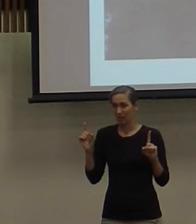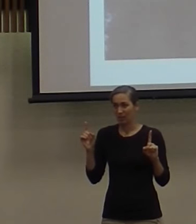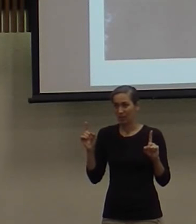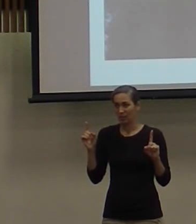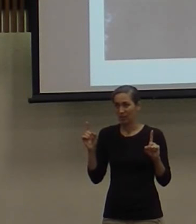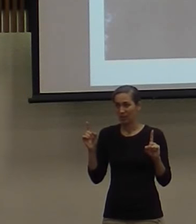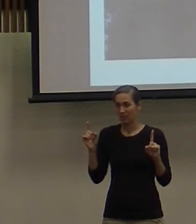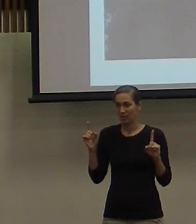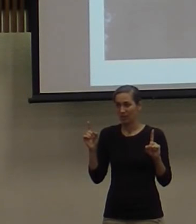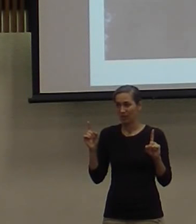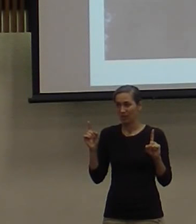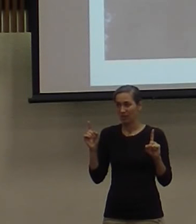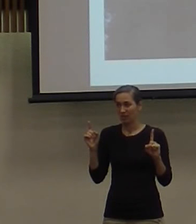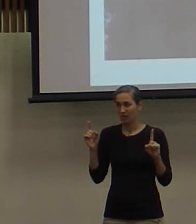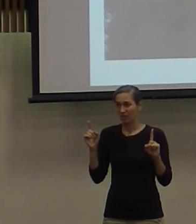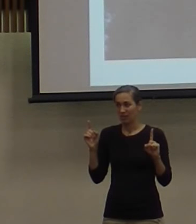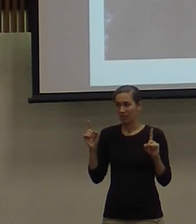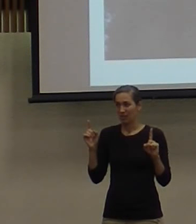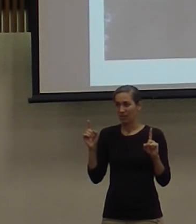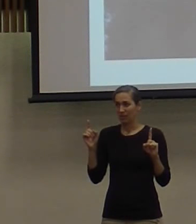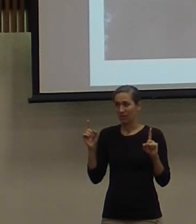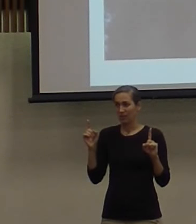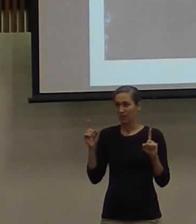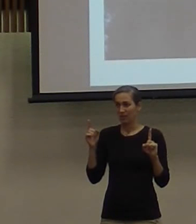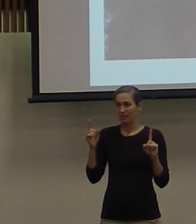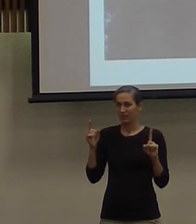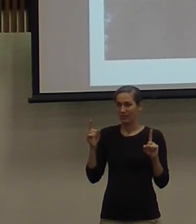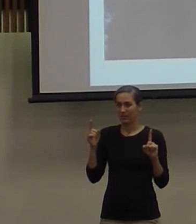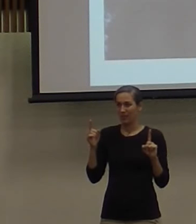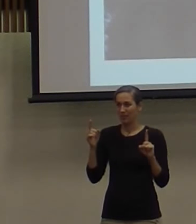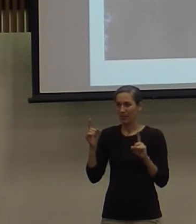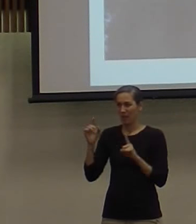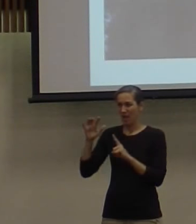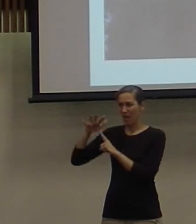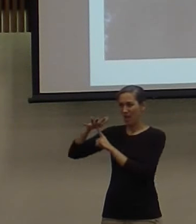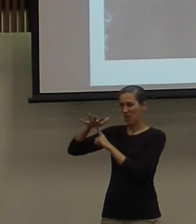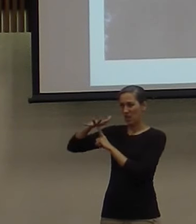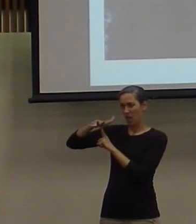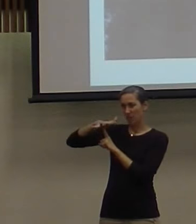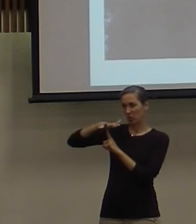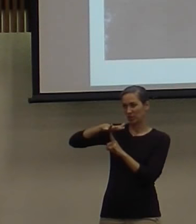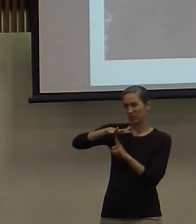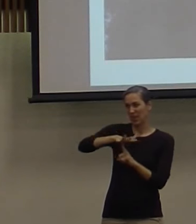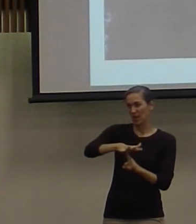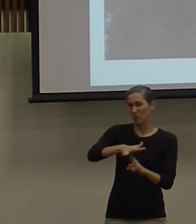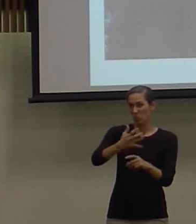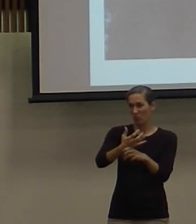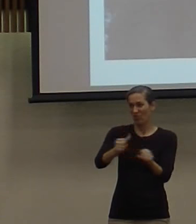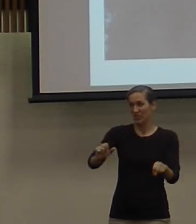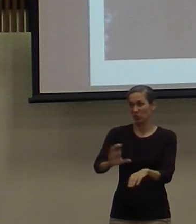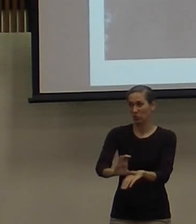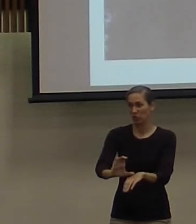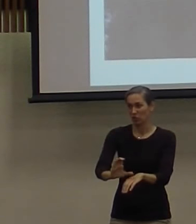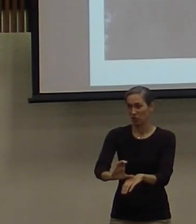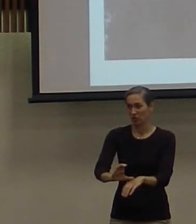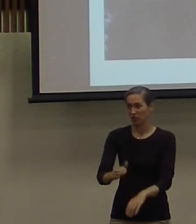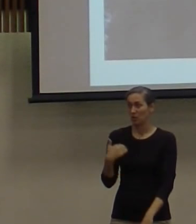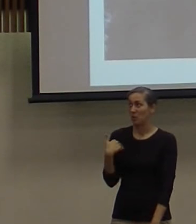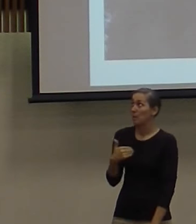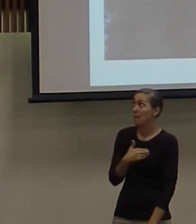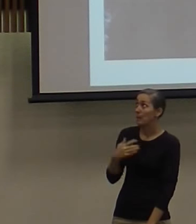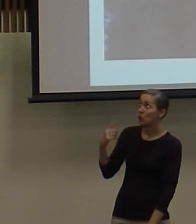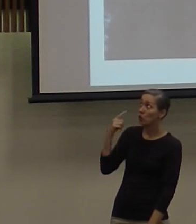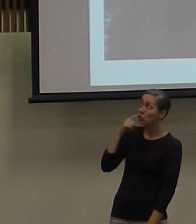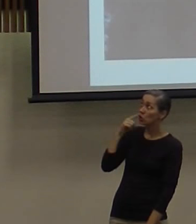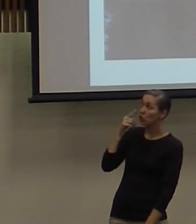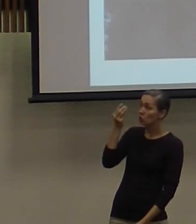helicopters that were sent to rescue the church. So the members knew about that news, and